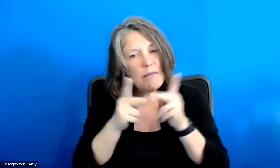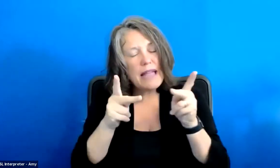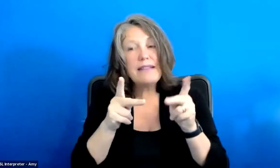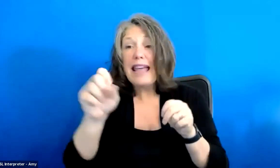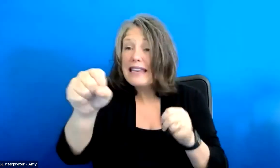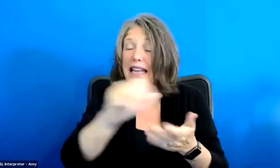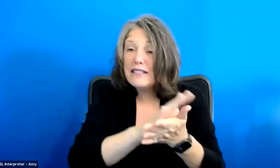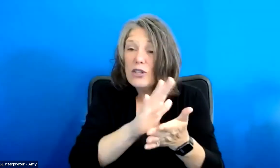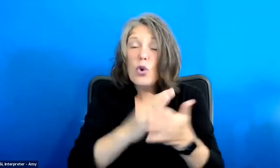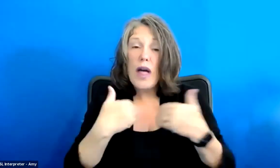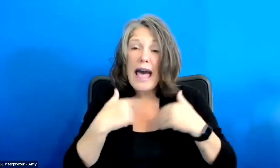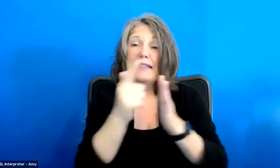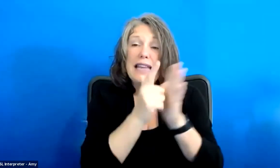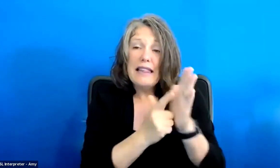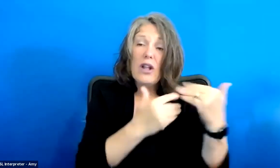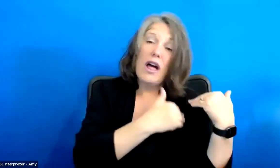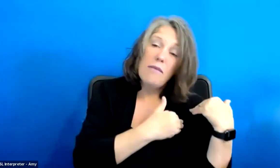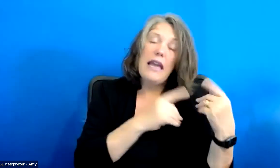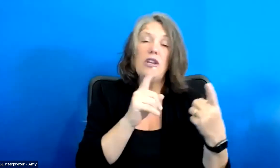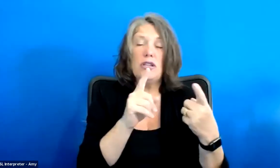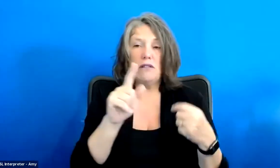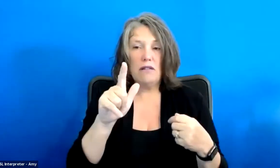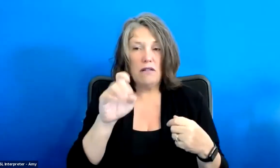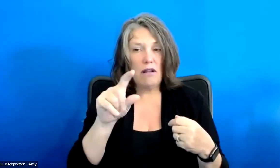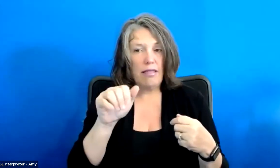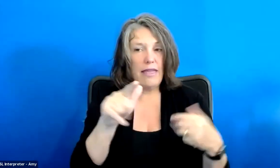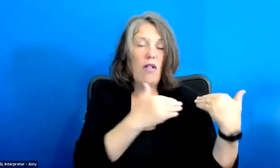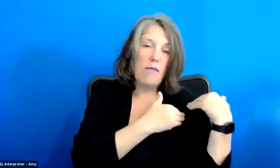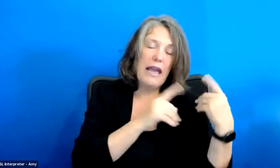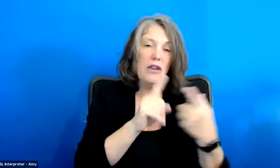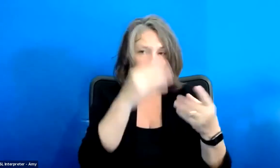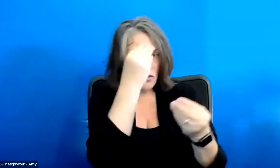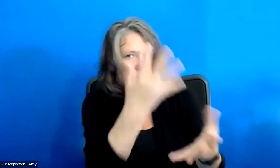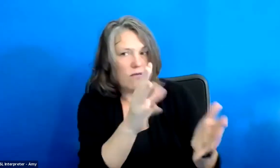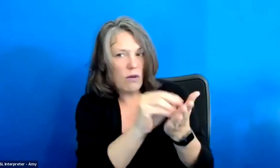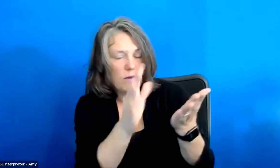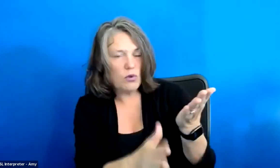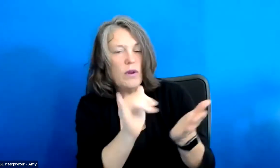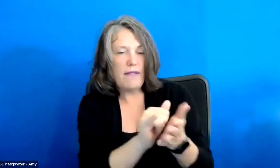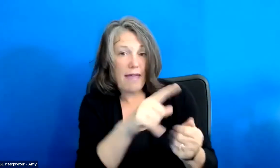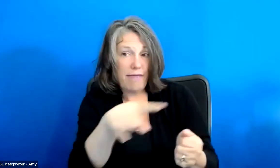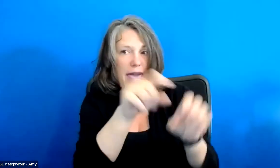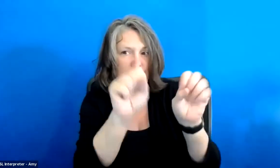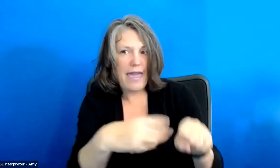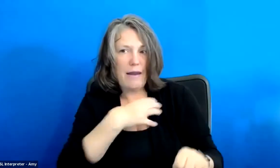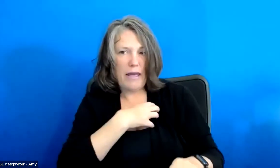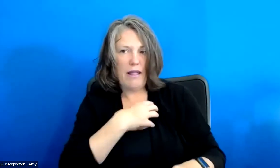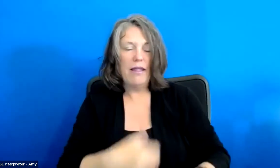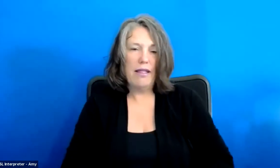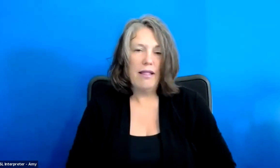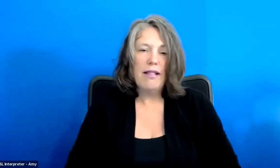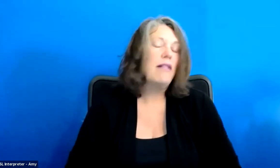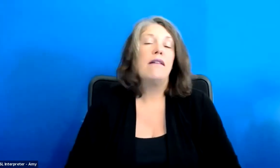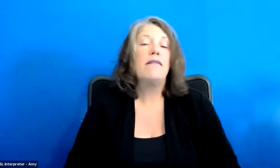has a legal obligation to inform the student that they can appeal.